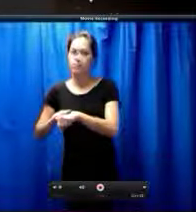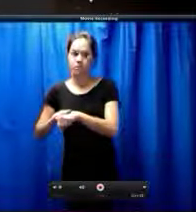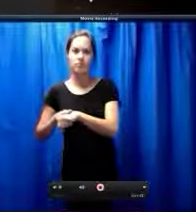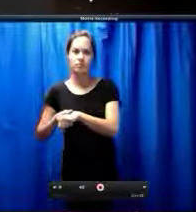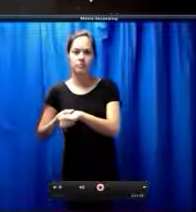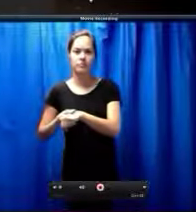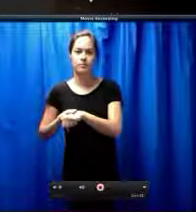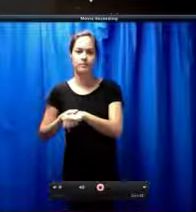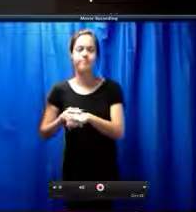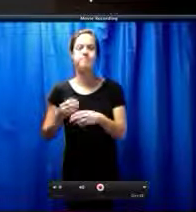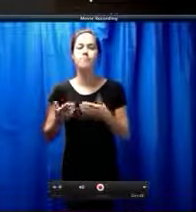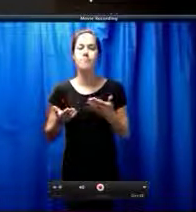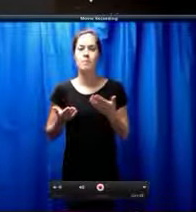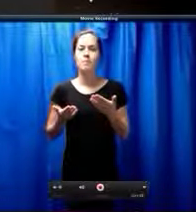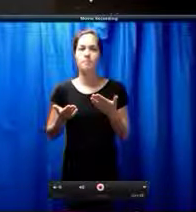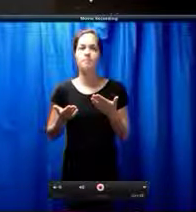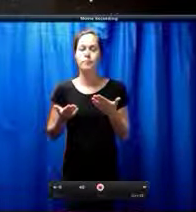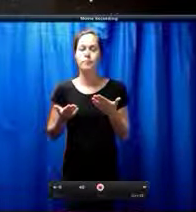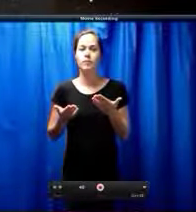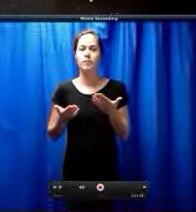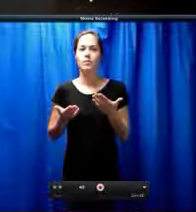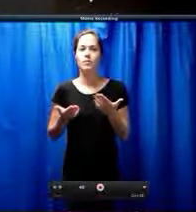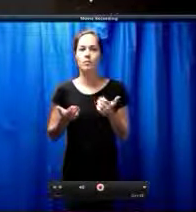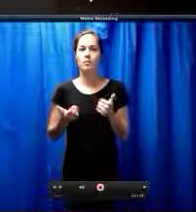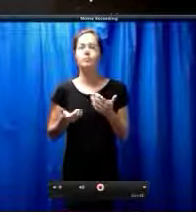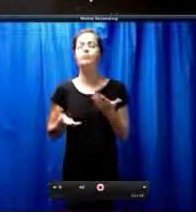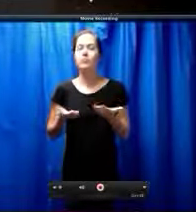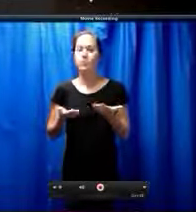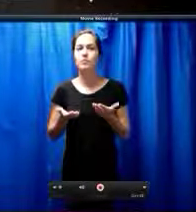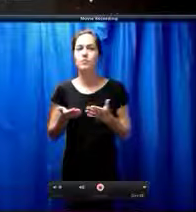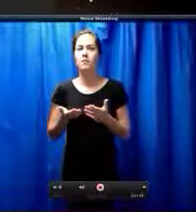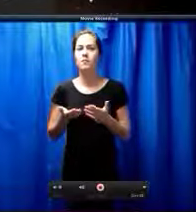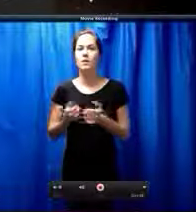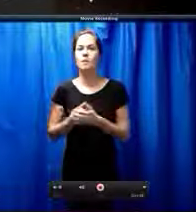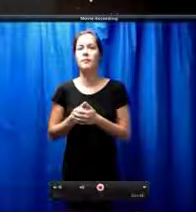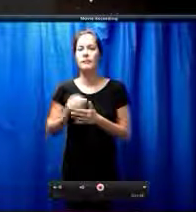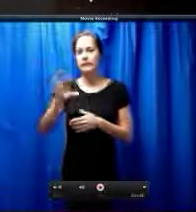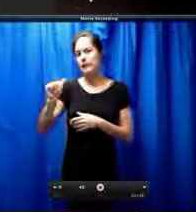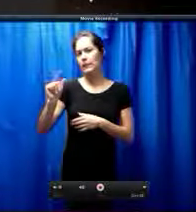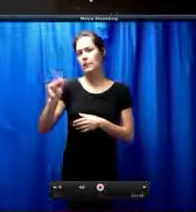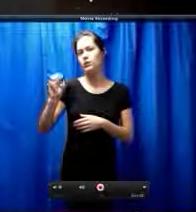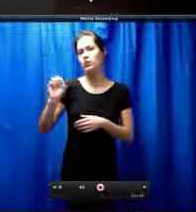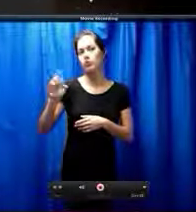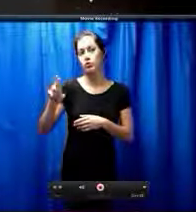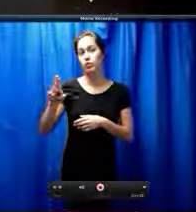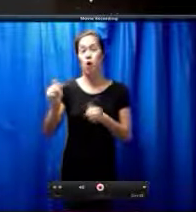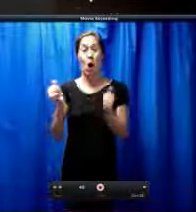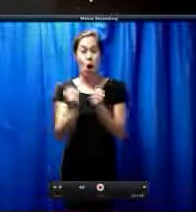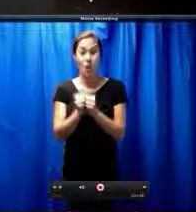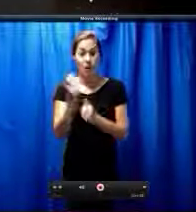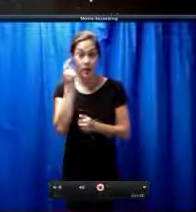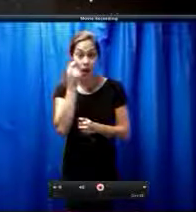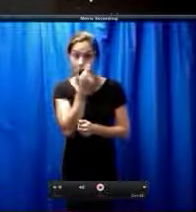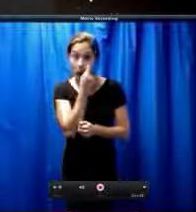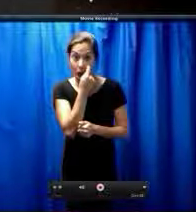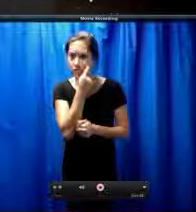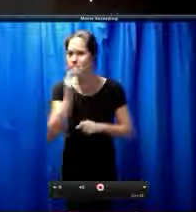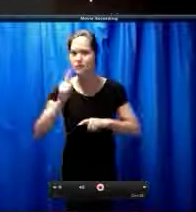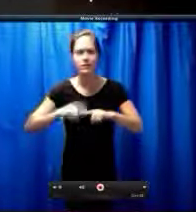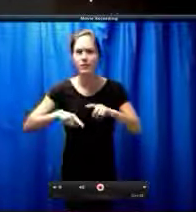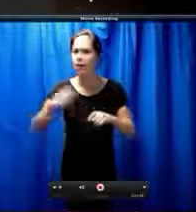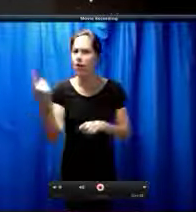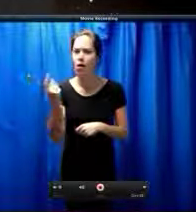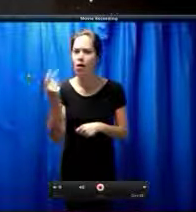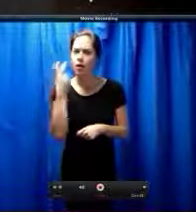So we can't always see with our naked eye what's really there, and it's really important that we press